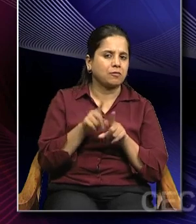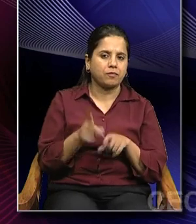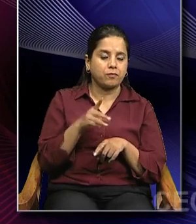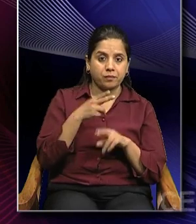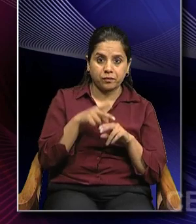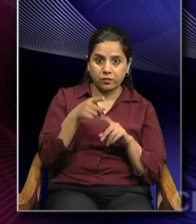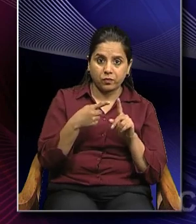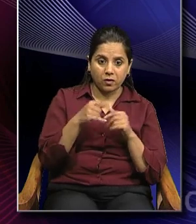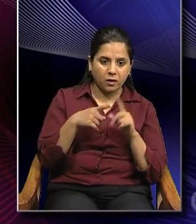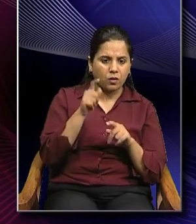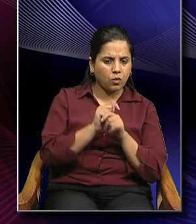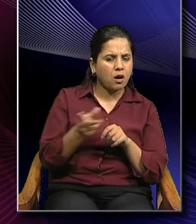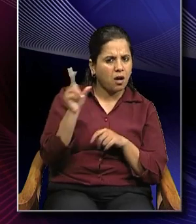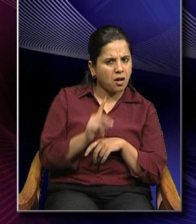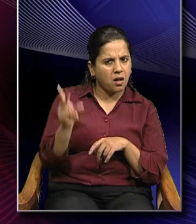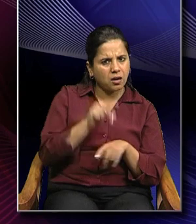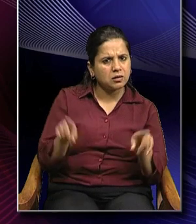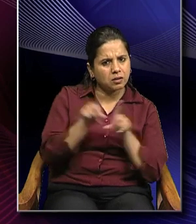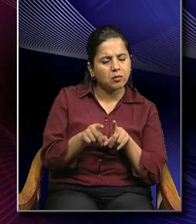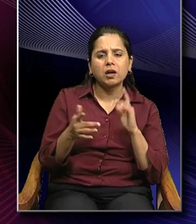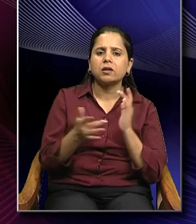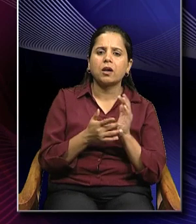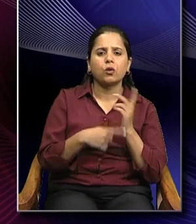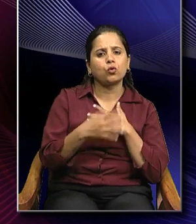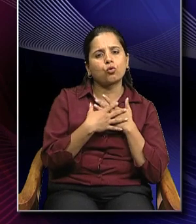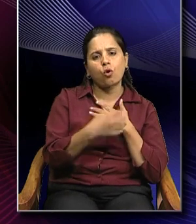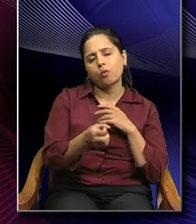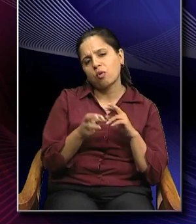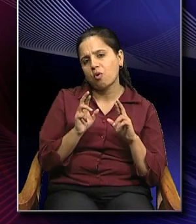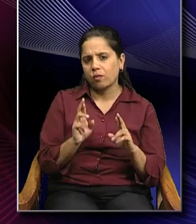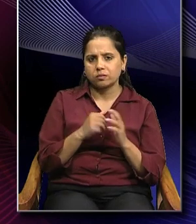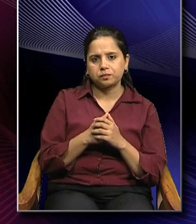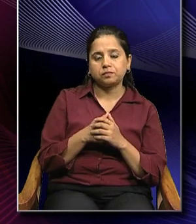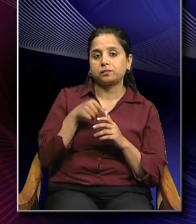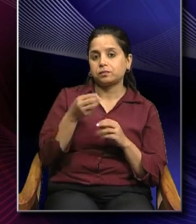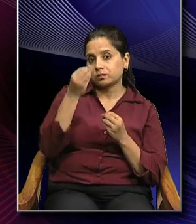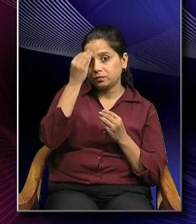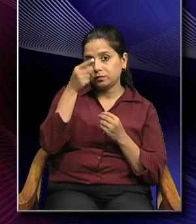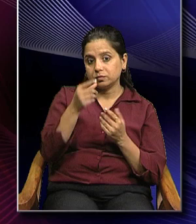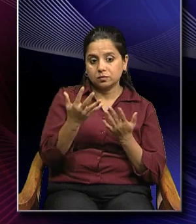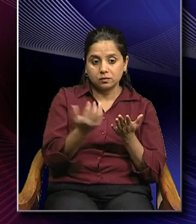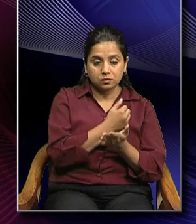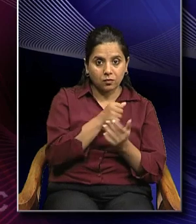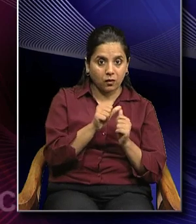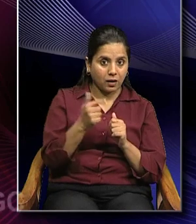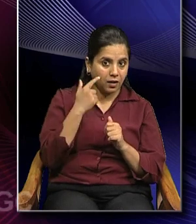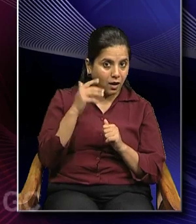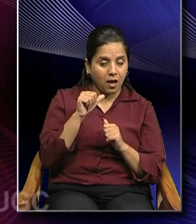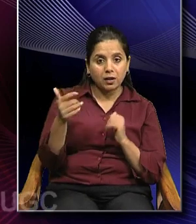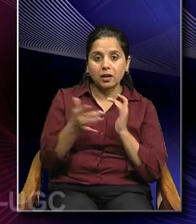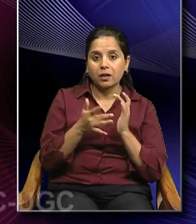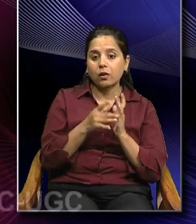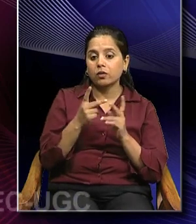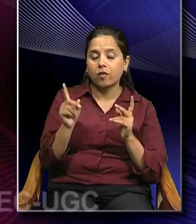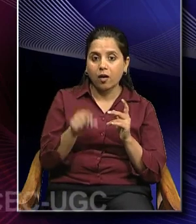is repetitive in nature, then of course technology is going to copy that. So information procured by AI and other technological